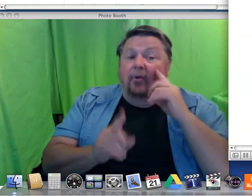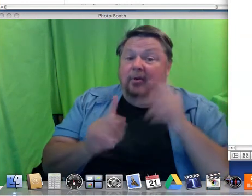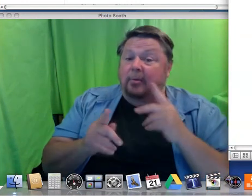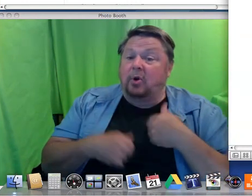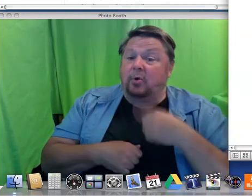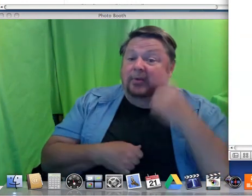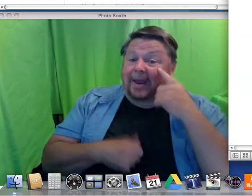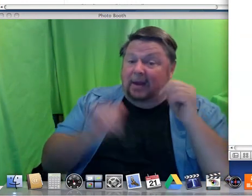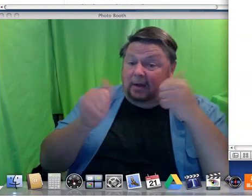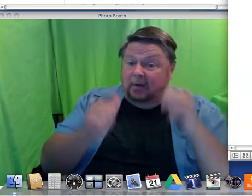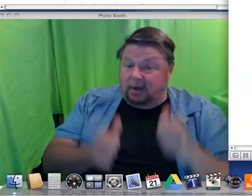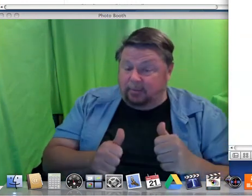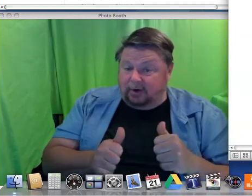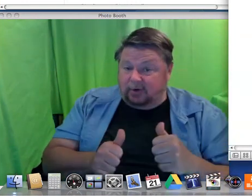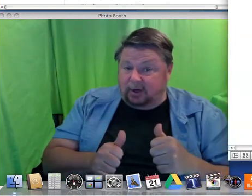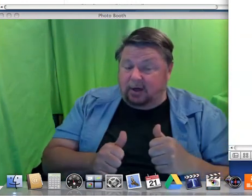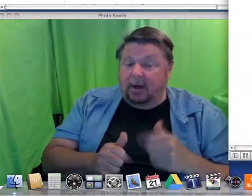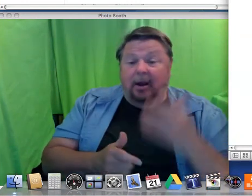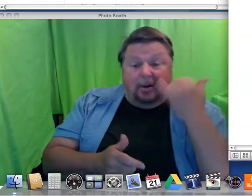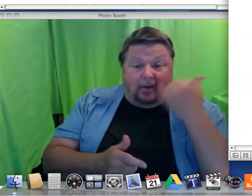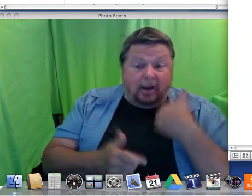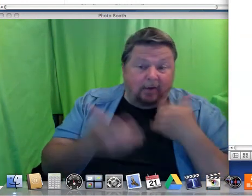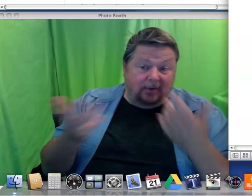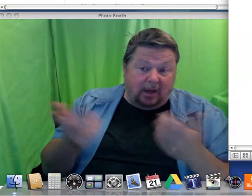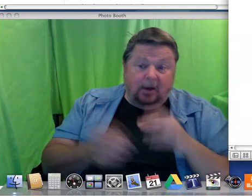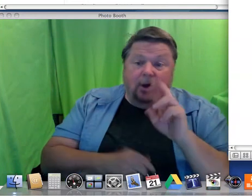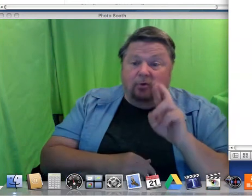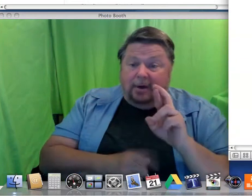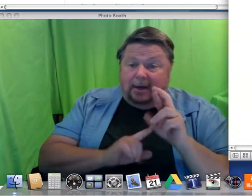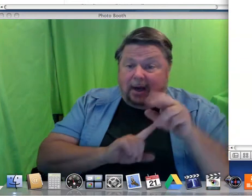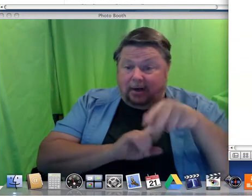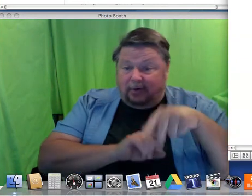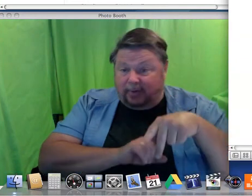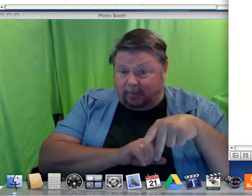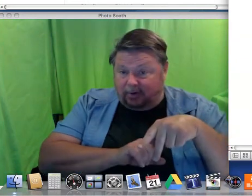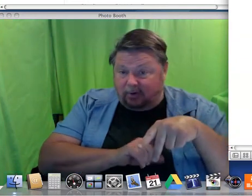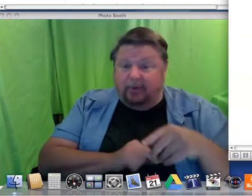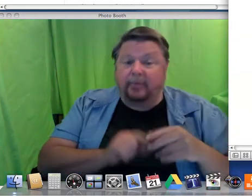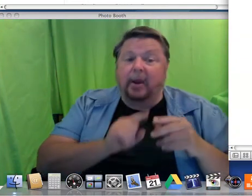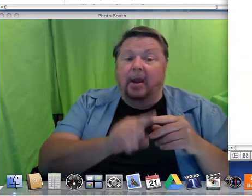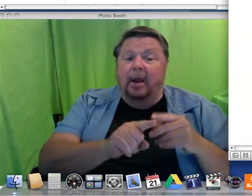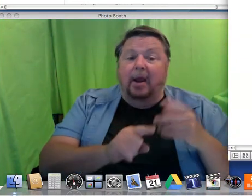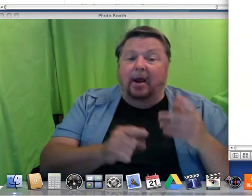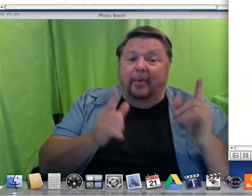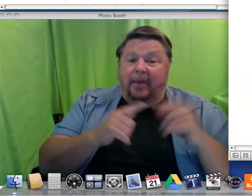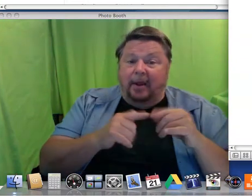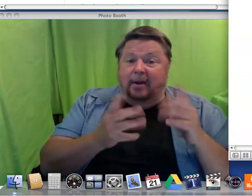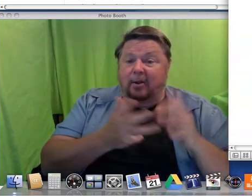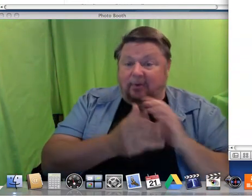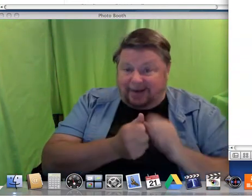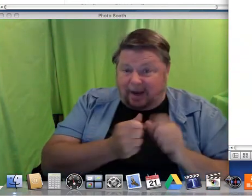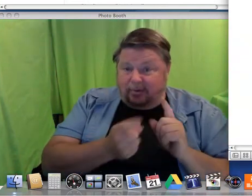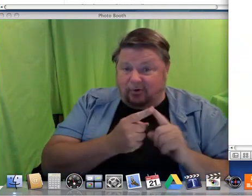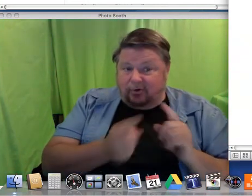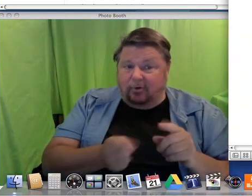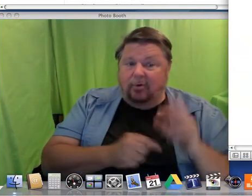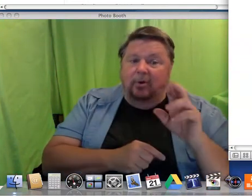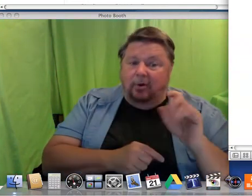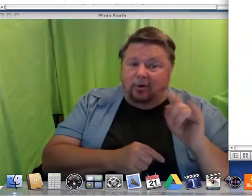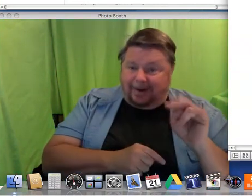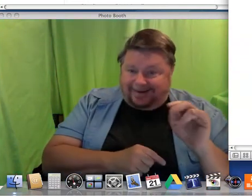For someone whose sight is diminishing, if they have, say, retinitis pigmentosa, then there's damage